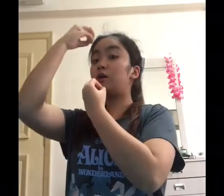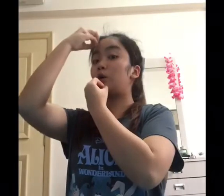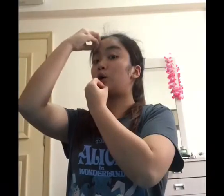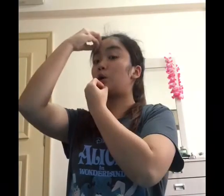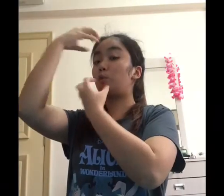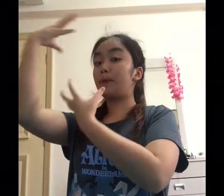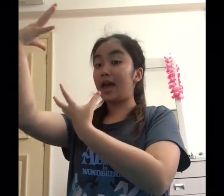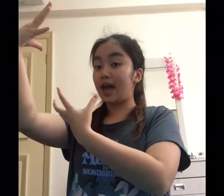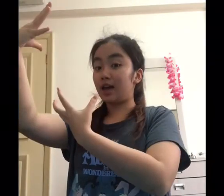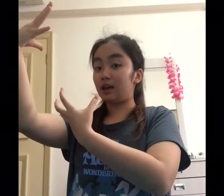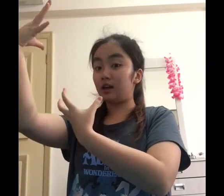Obey,